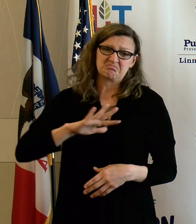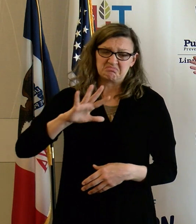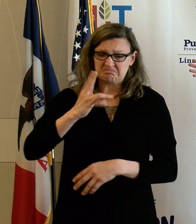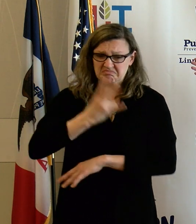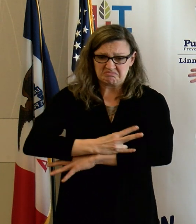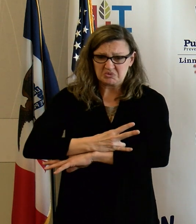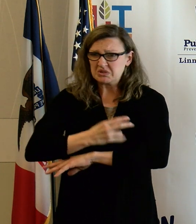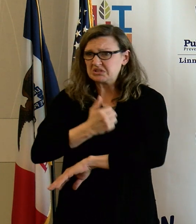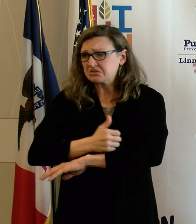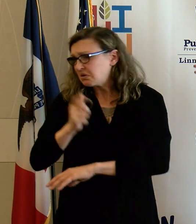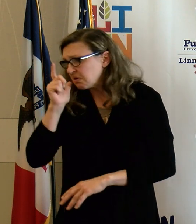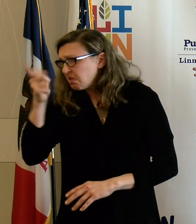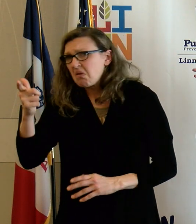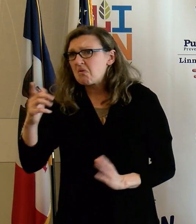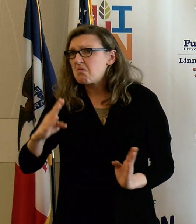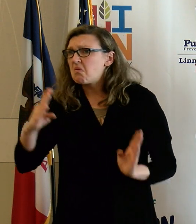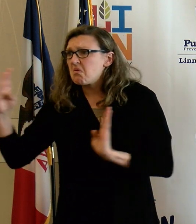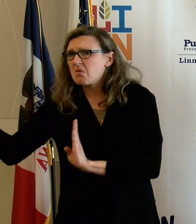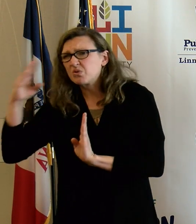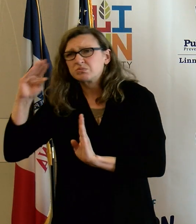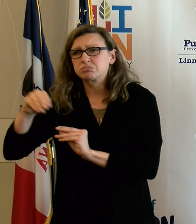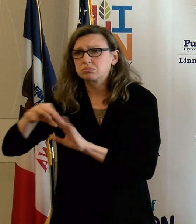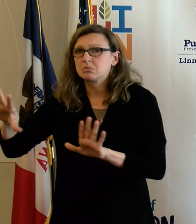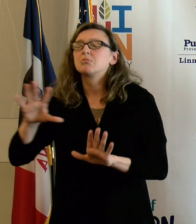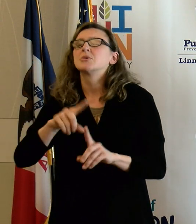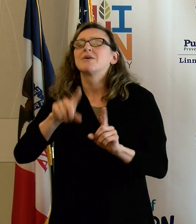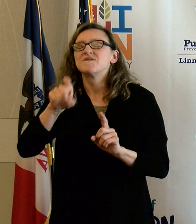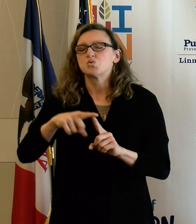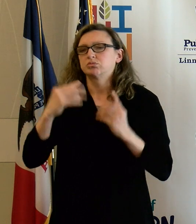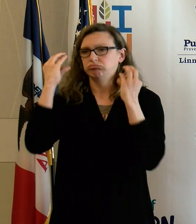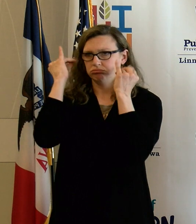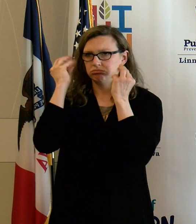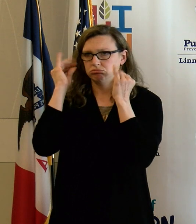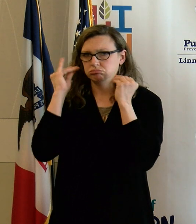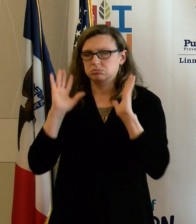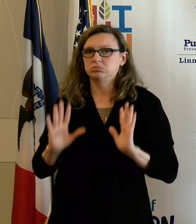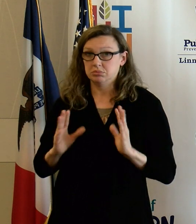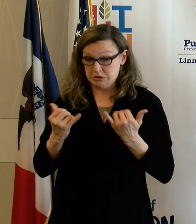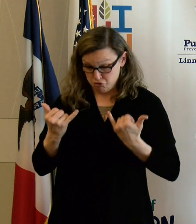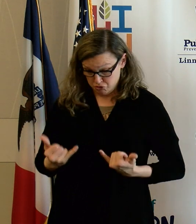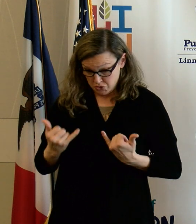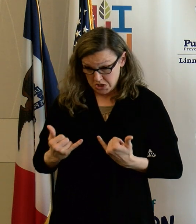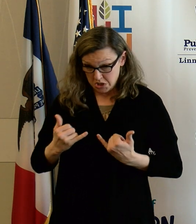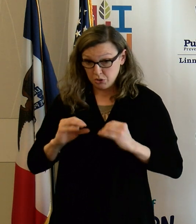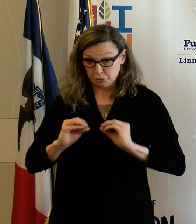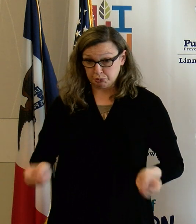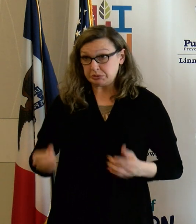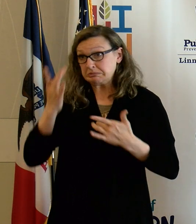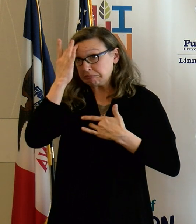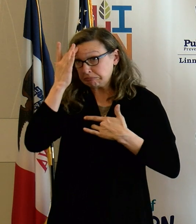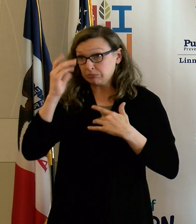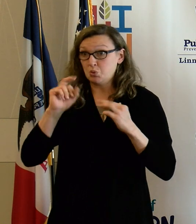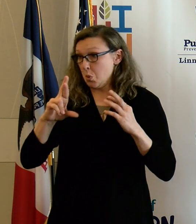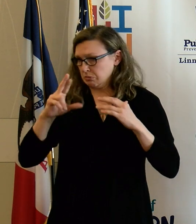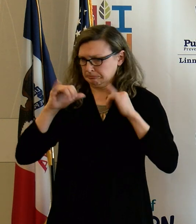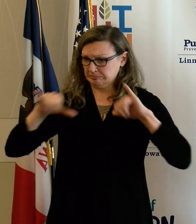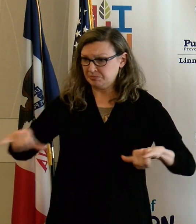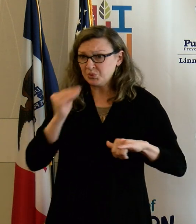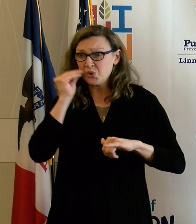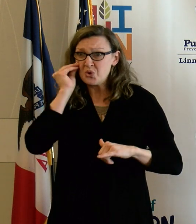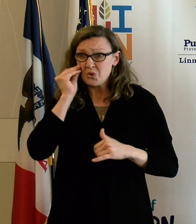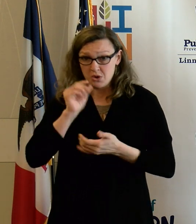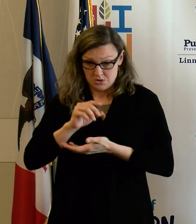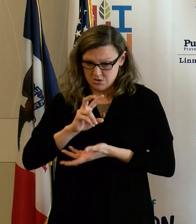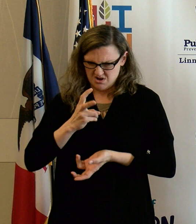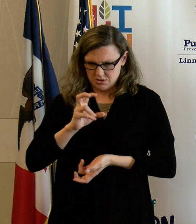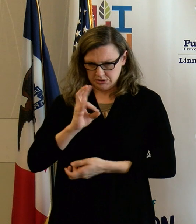you think that the peak based on other data sets is going to be 3 to 4 weeks from now, what happens in the next 10 to 14 days,